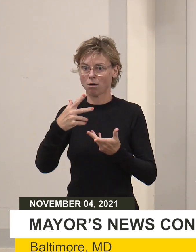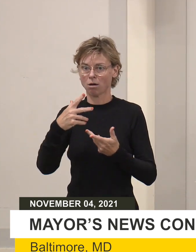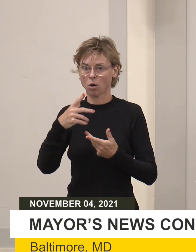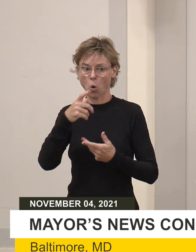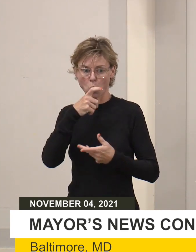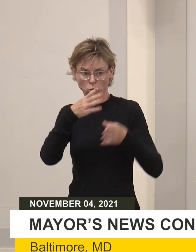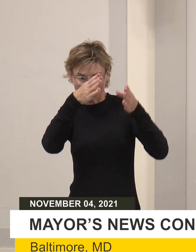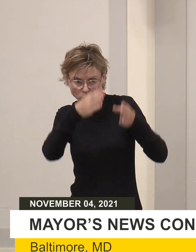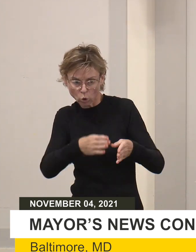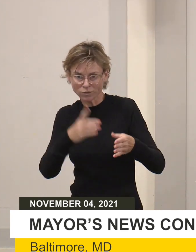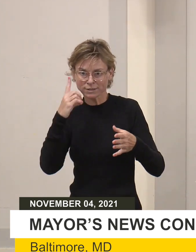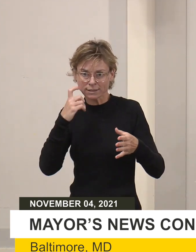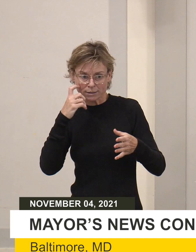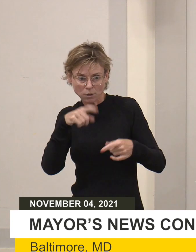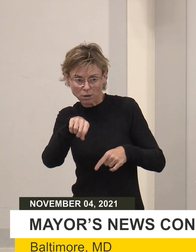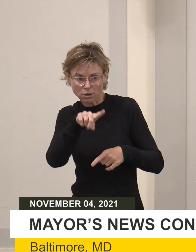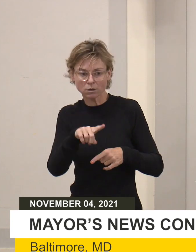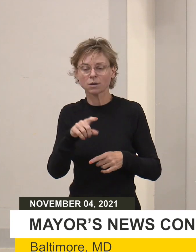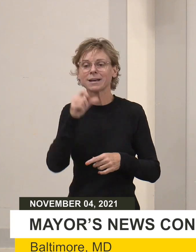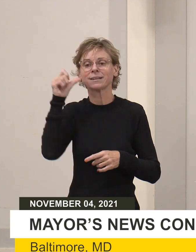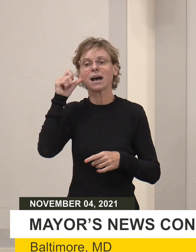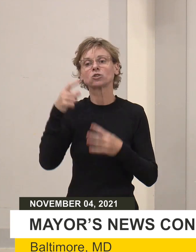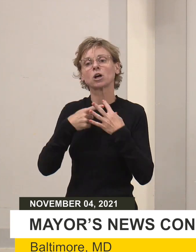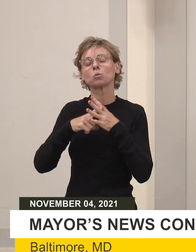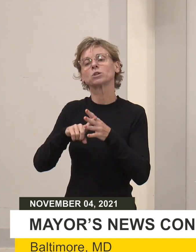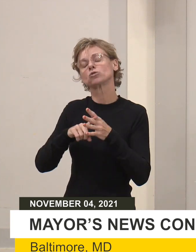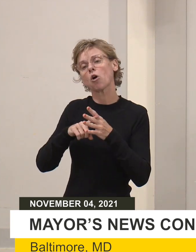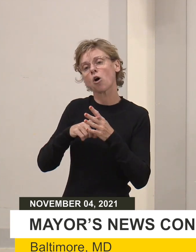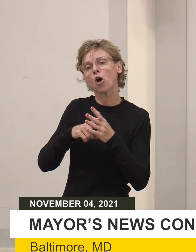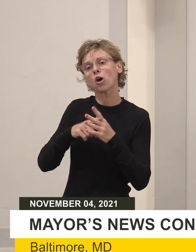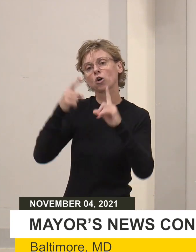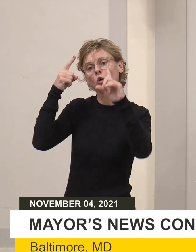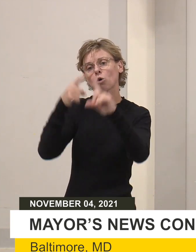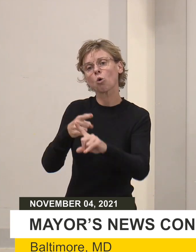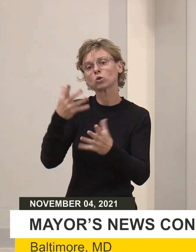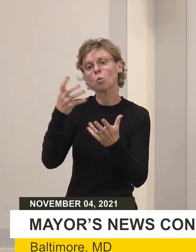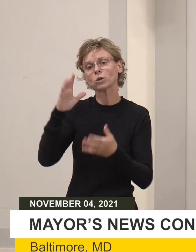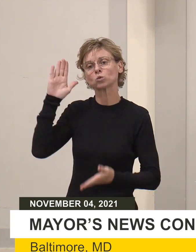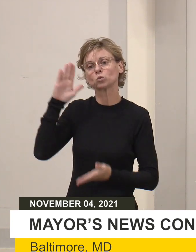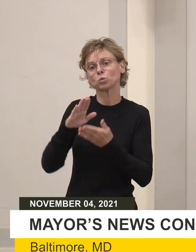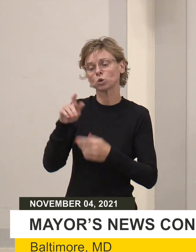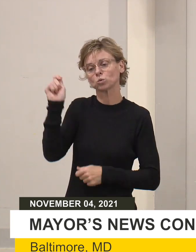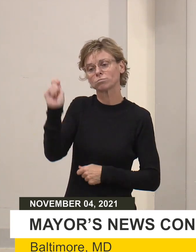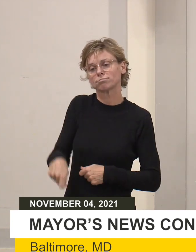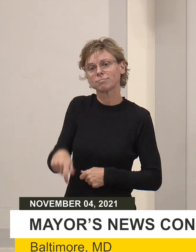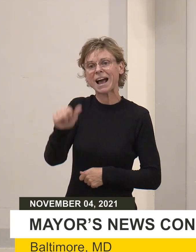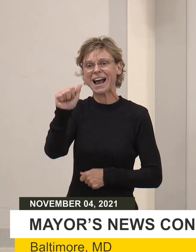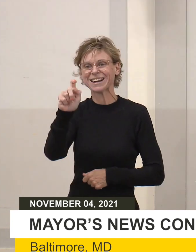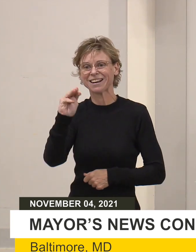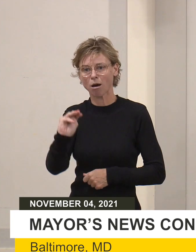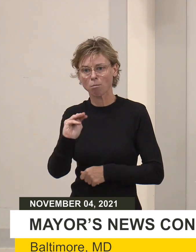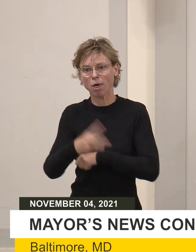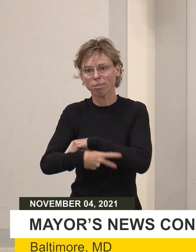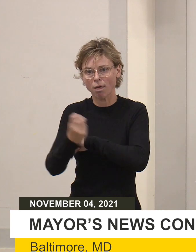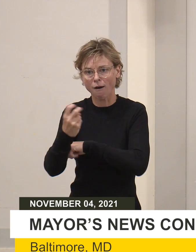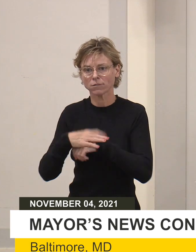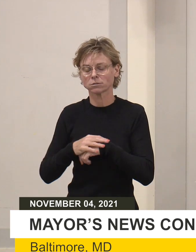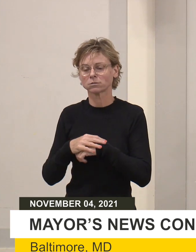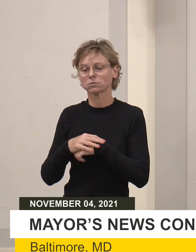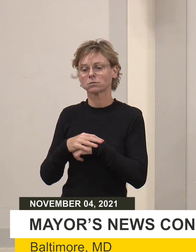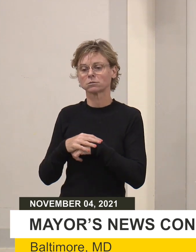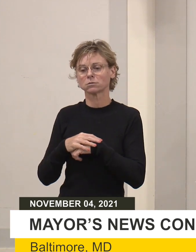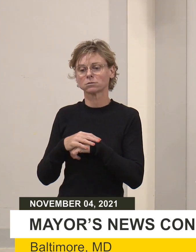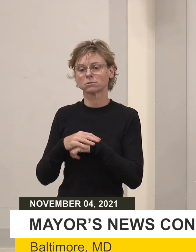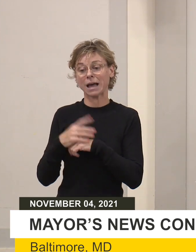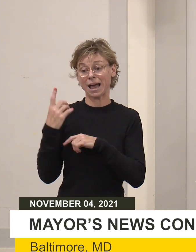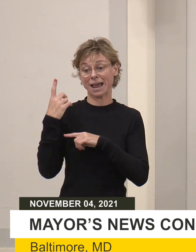an initiative to reduce robberies to include ATM thefts. We were able to decrease 58%. This year, we have 29